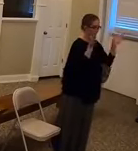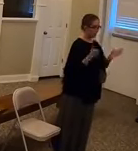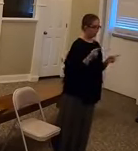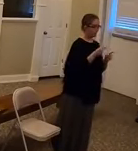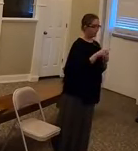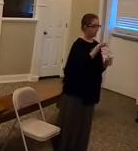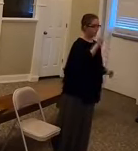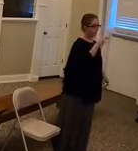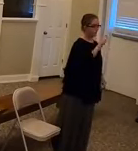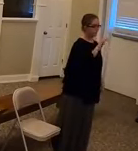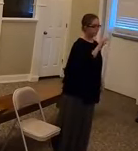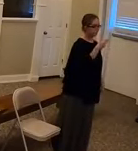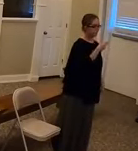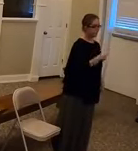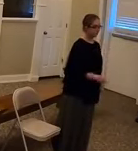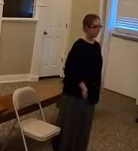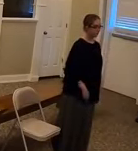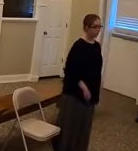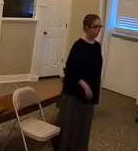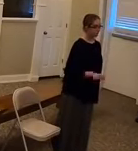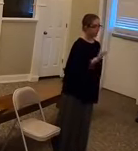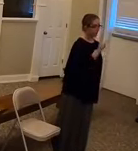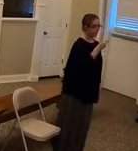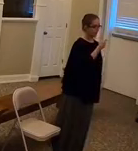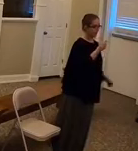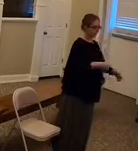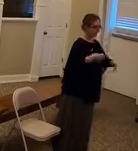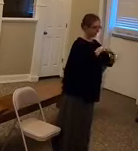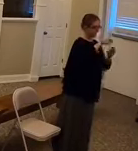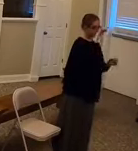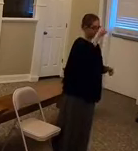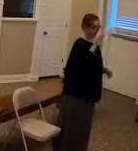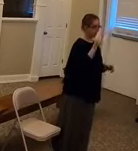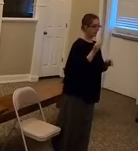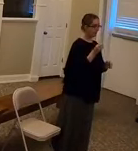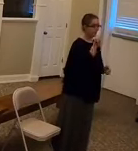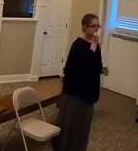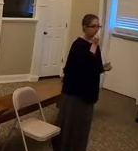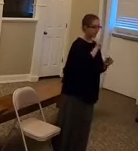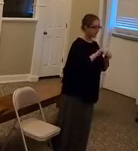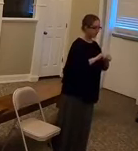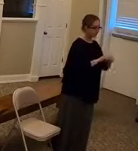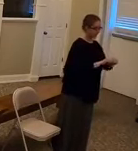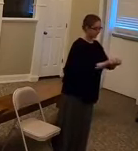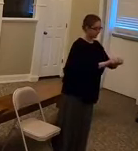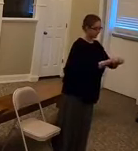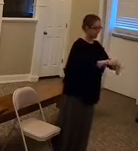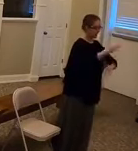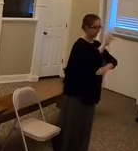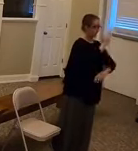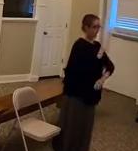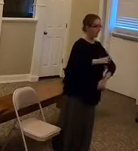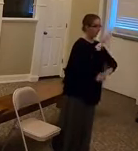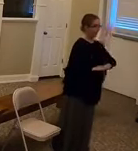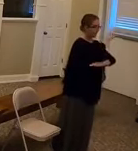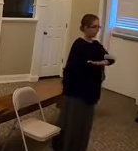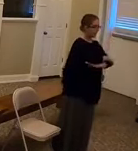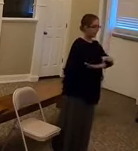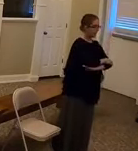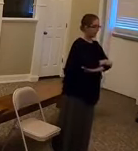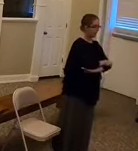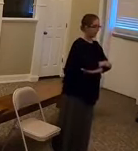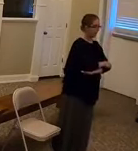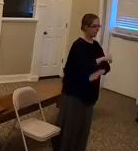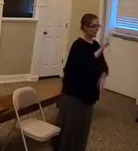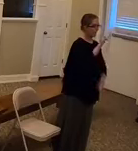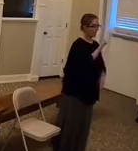unto Mephibosheth. And so Mephibosheth dwelt in Jerusalem, for he did eat continually at the king's table and